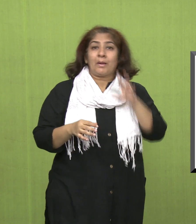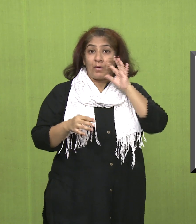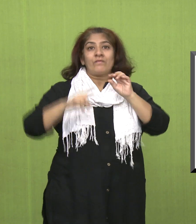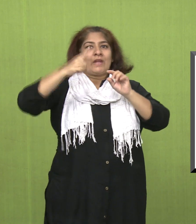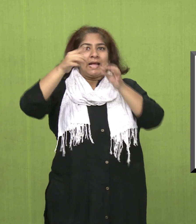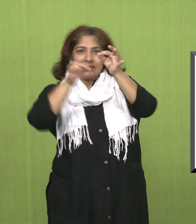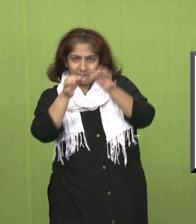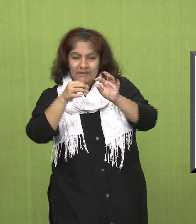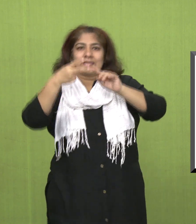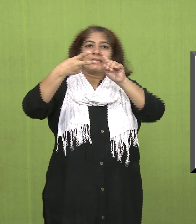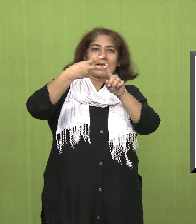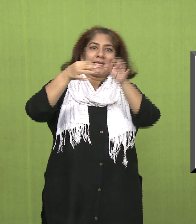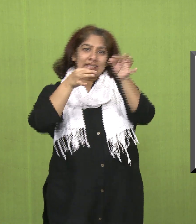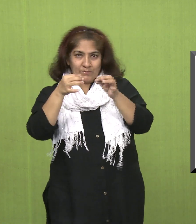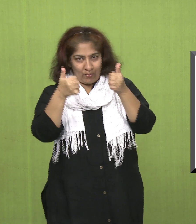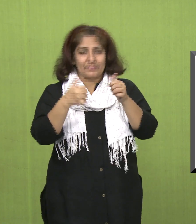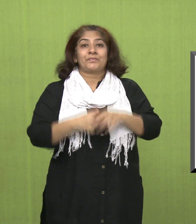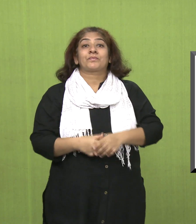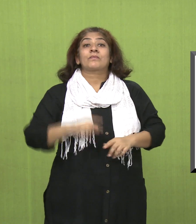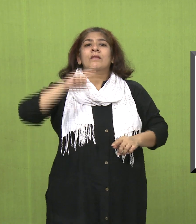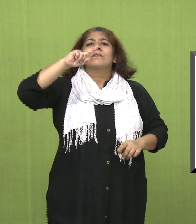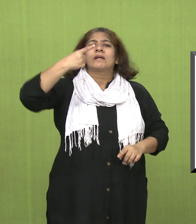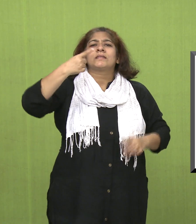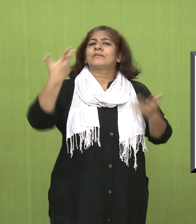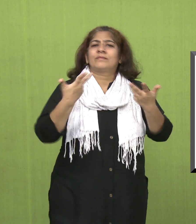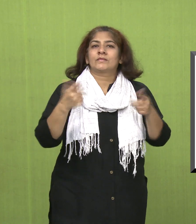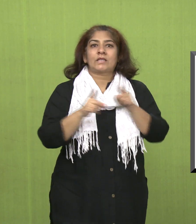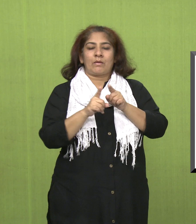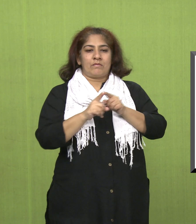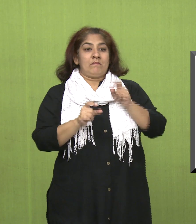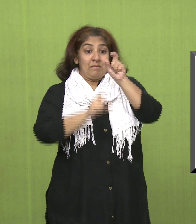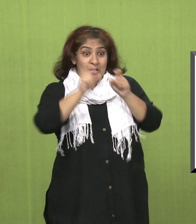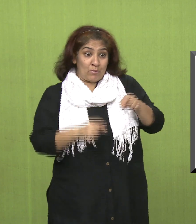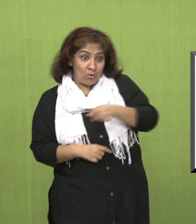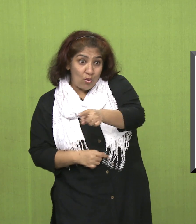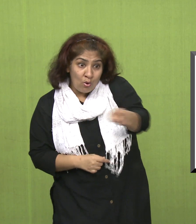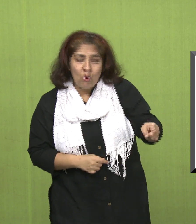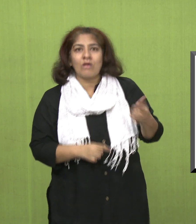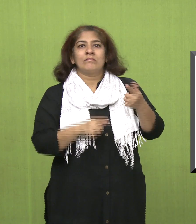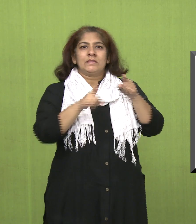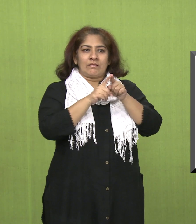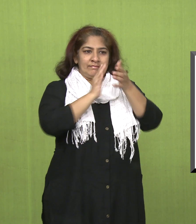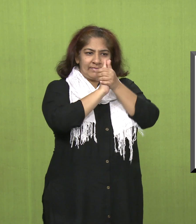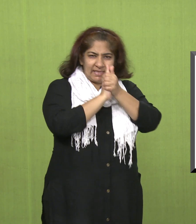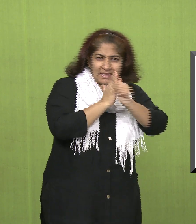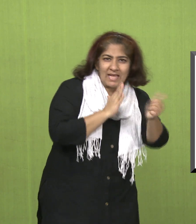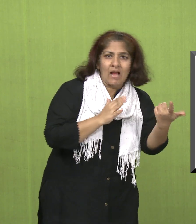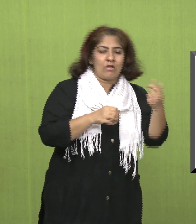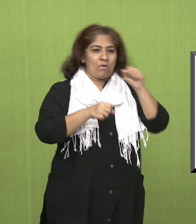kind of benefits? For example, I will explain in points. People who are working in a